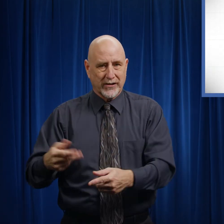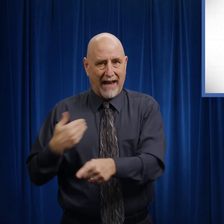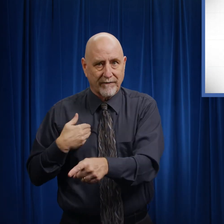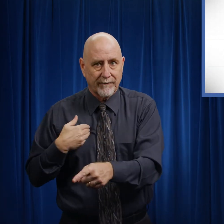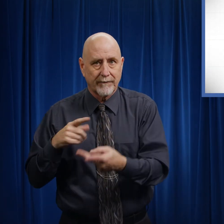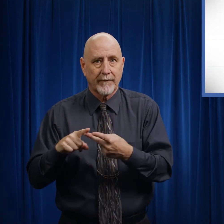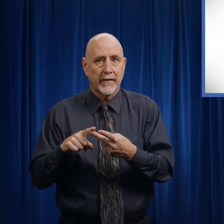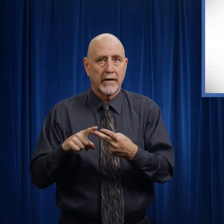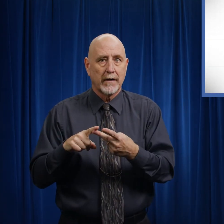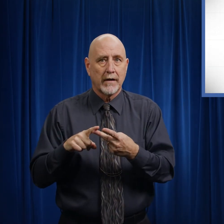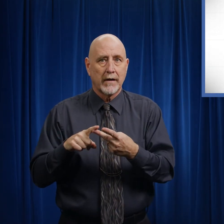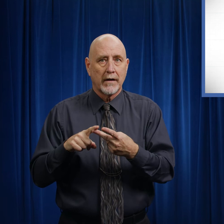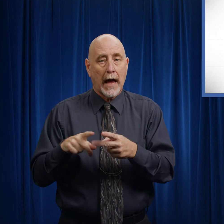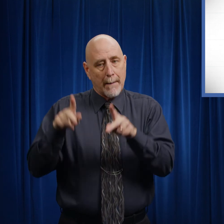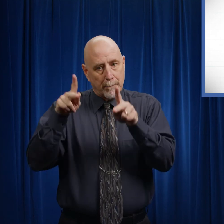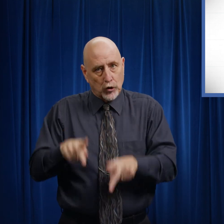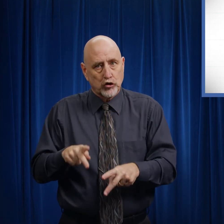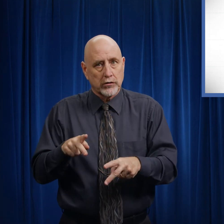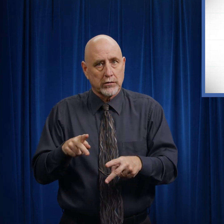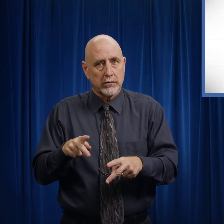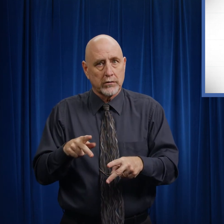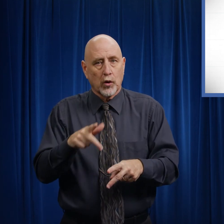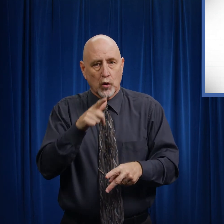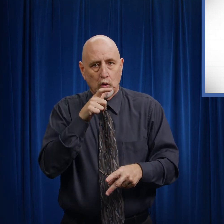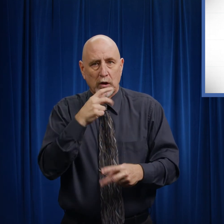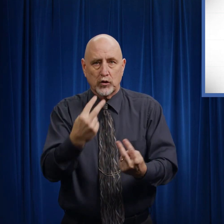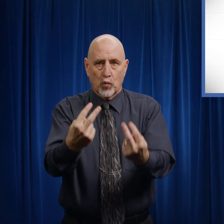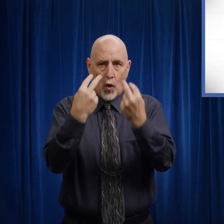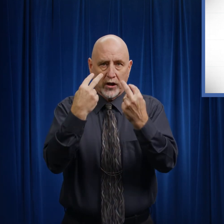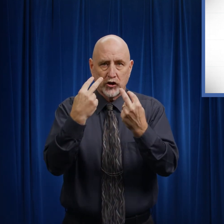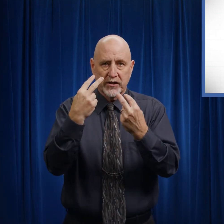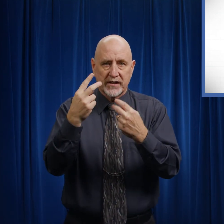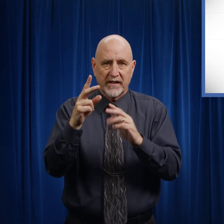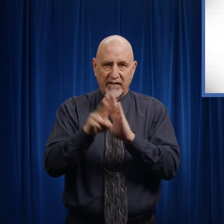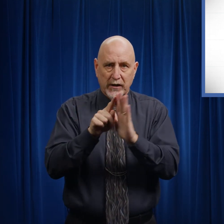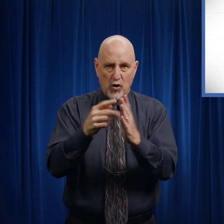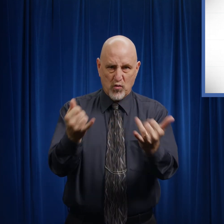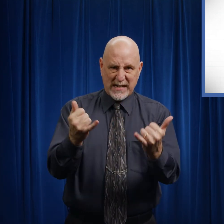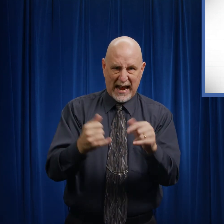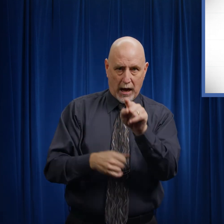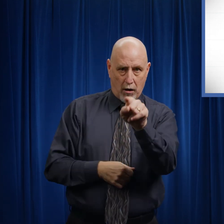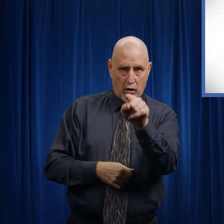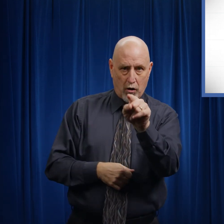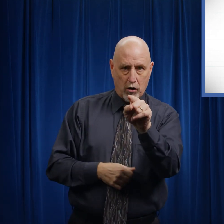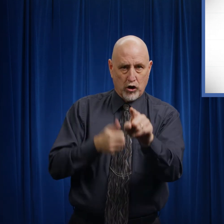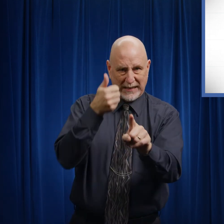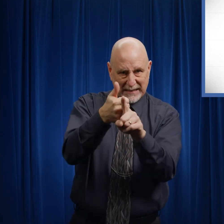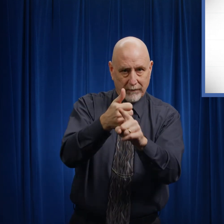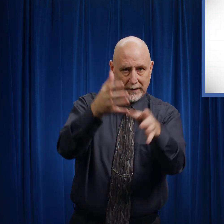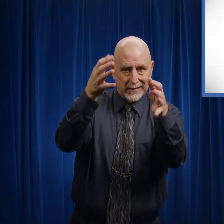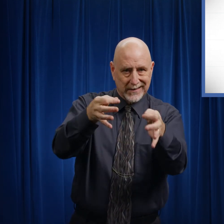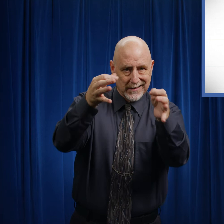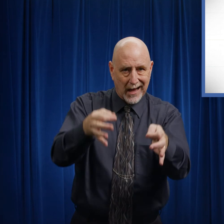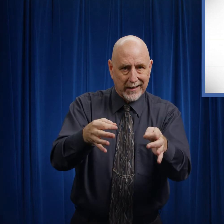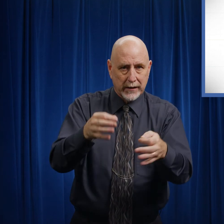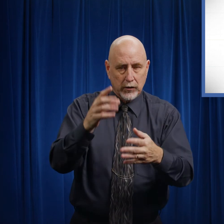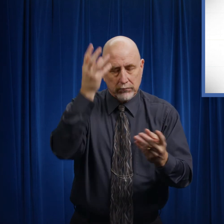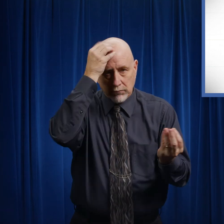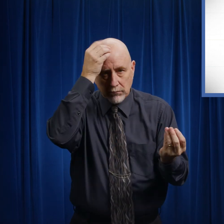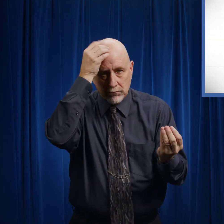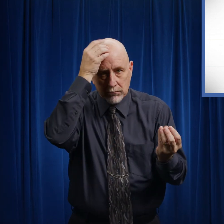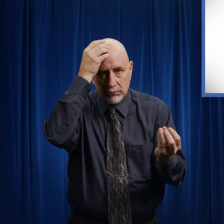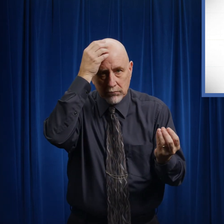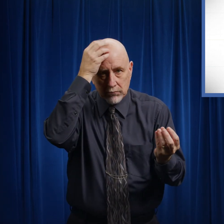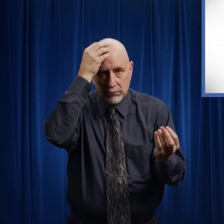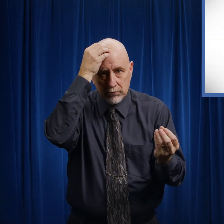Harris, and there is a person who is watching this video right now who is deciding